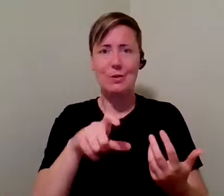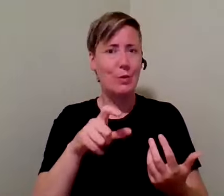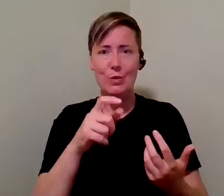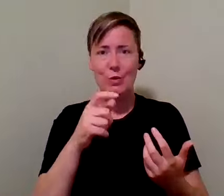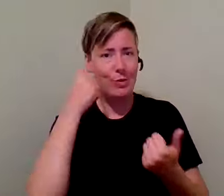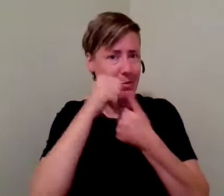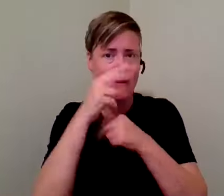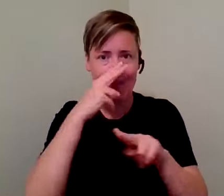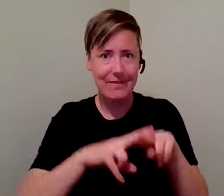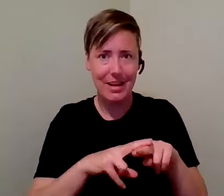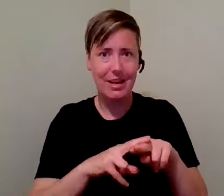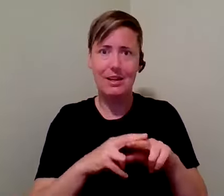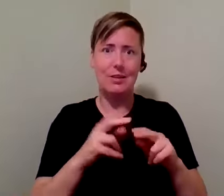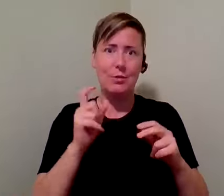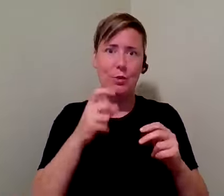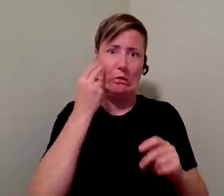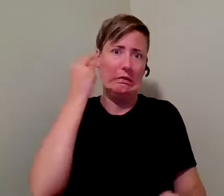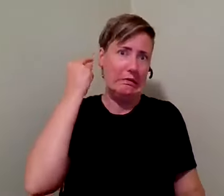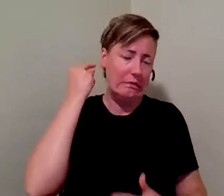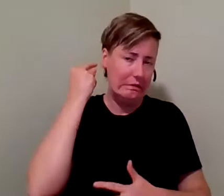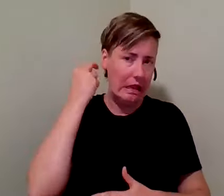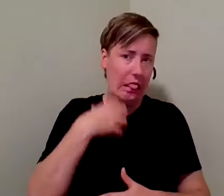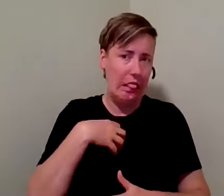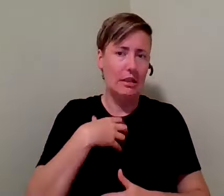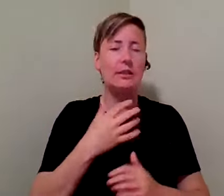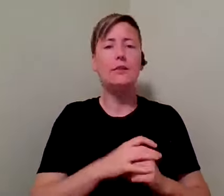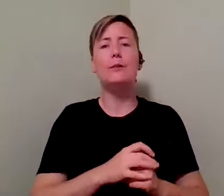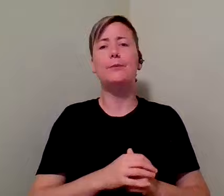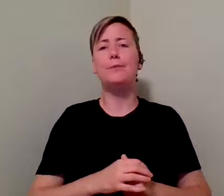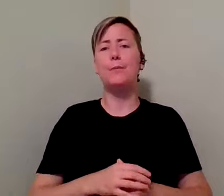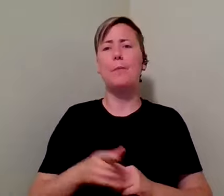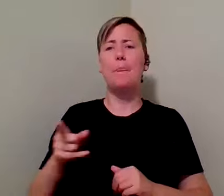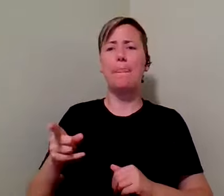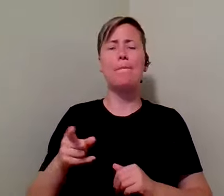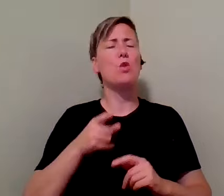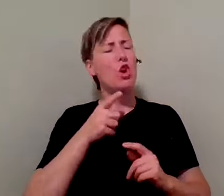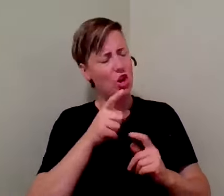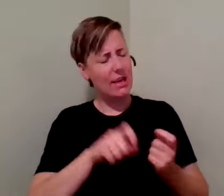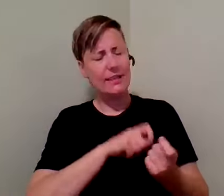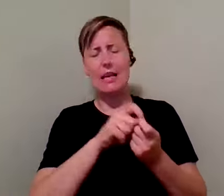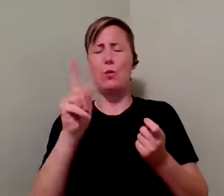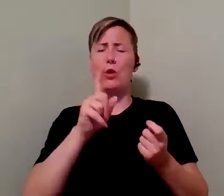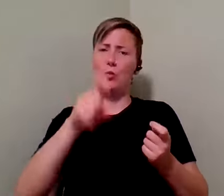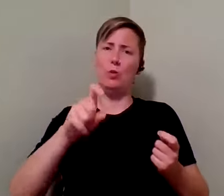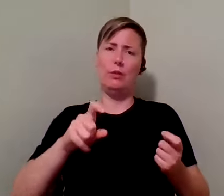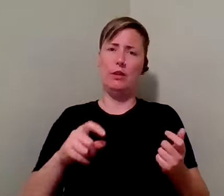remember your last drunk. Then they would say, you're exactly where you're supposed to be. I said, what sort of malarkey is